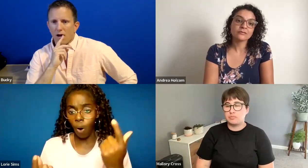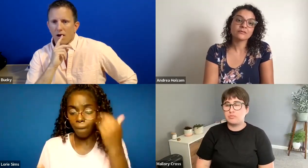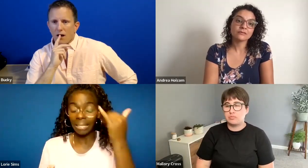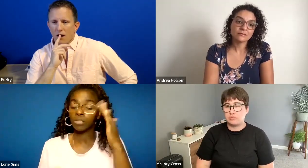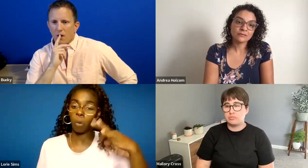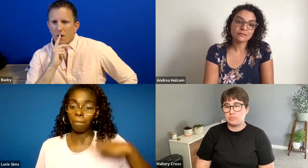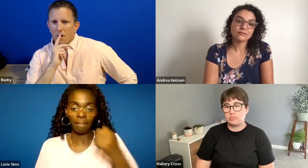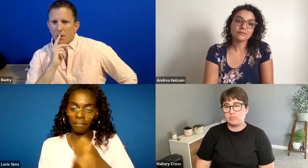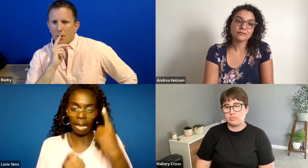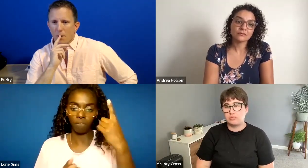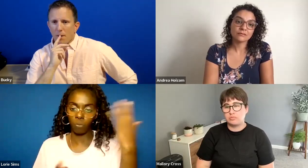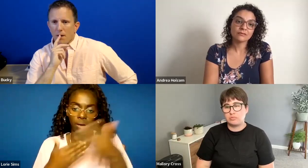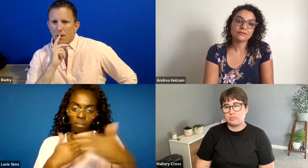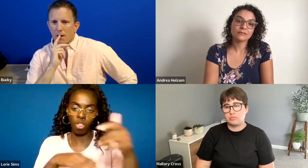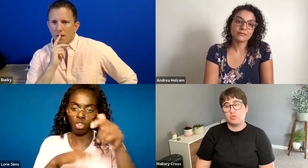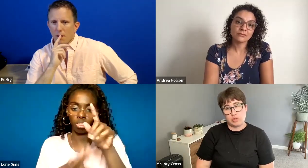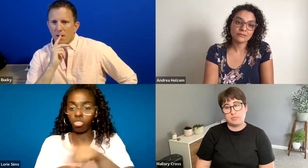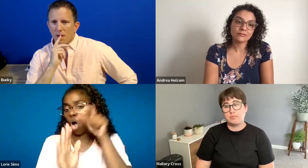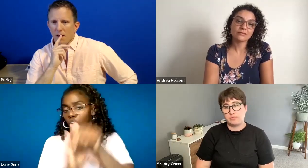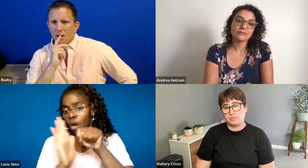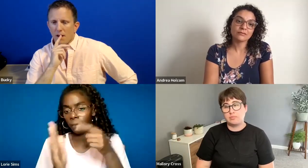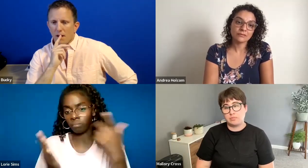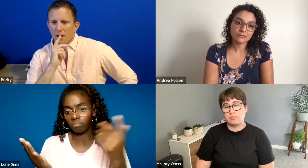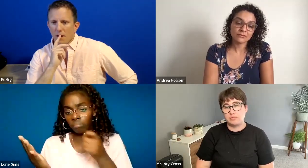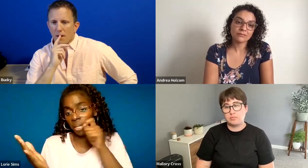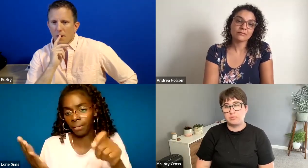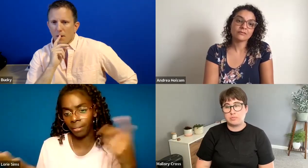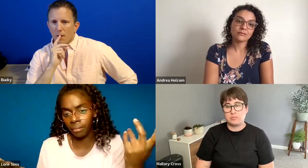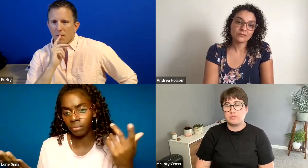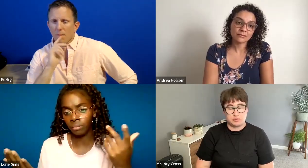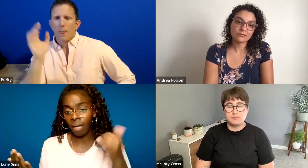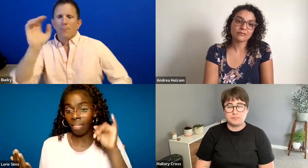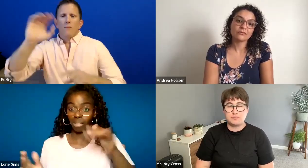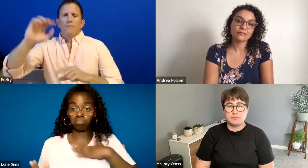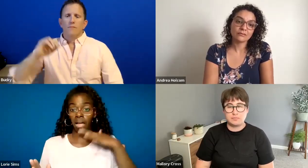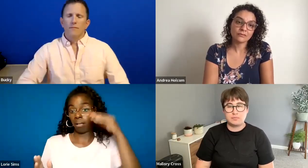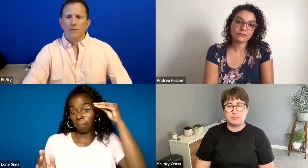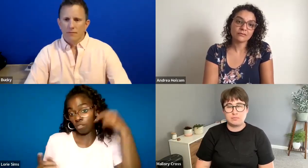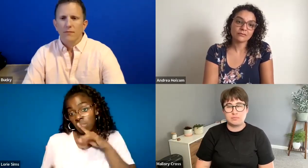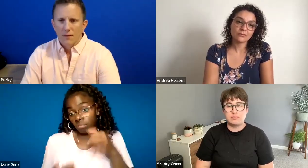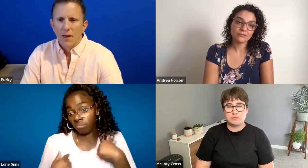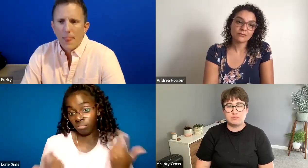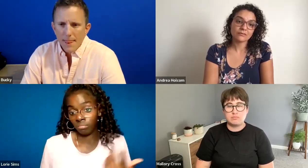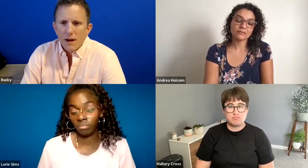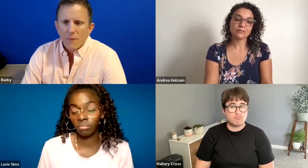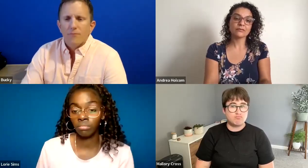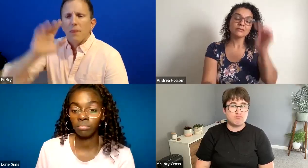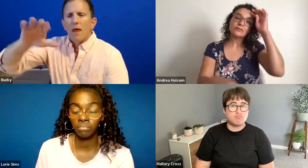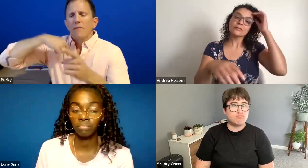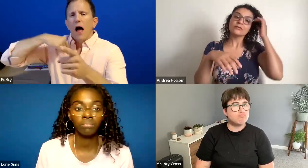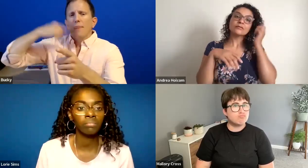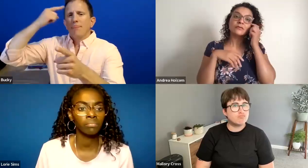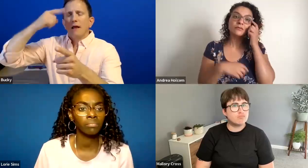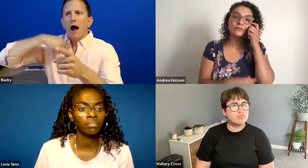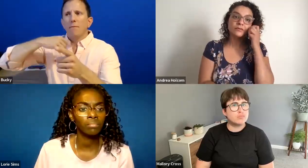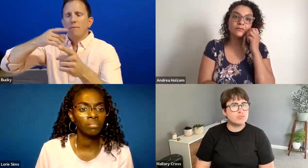I think it should be information released to everyone for the long-term benefits of the company and for the interpreters. That's